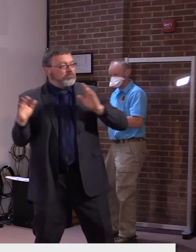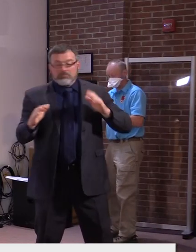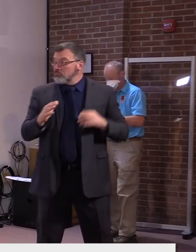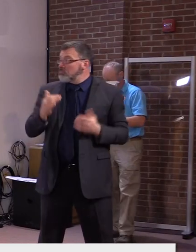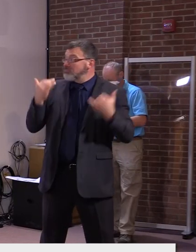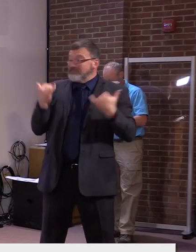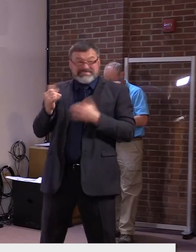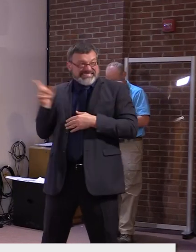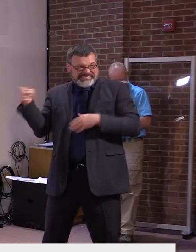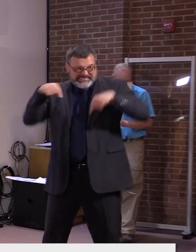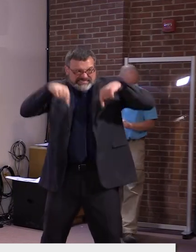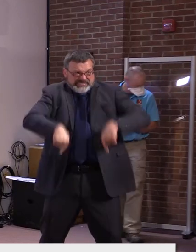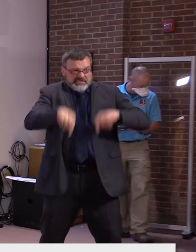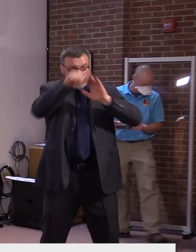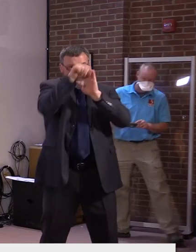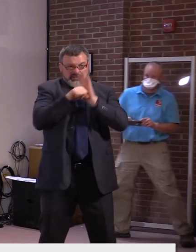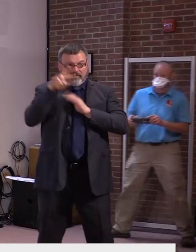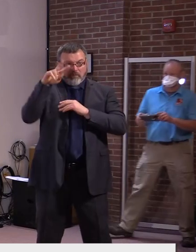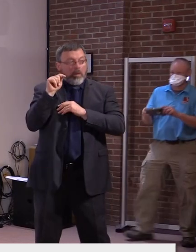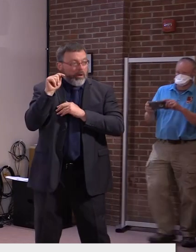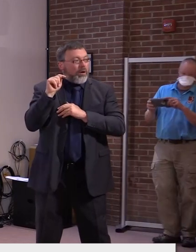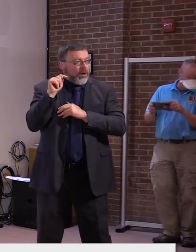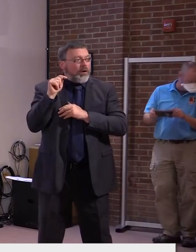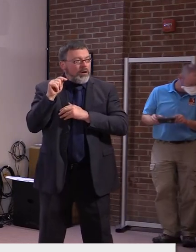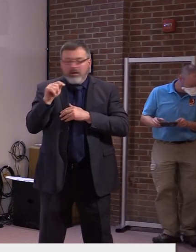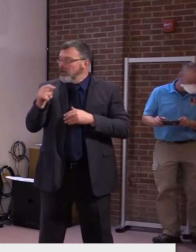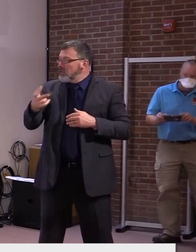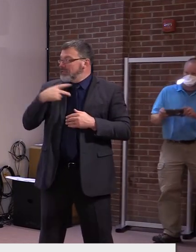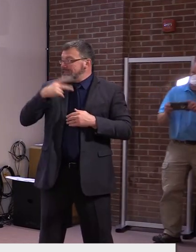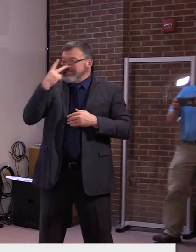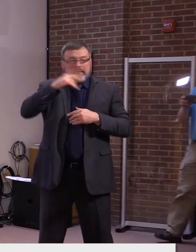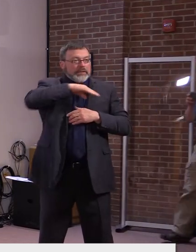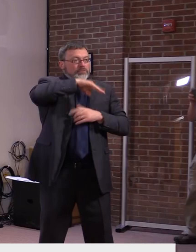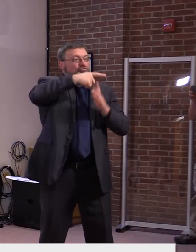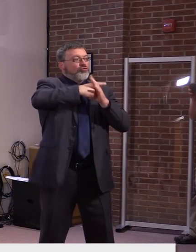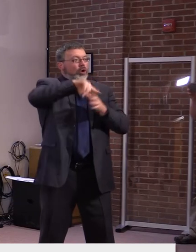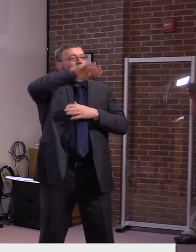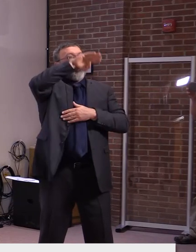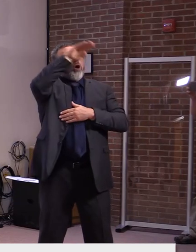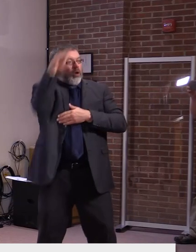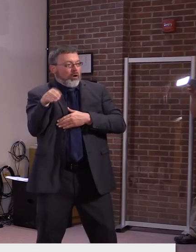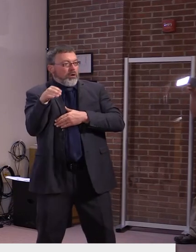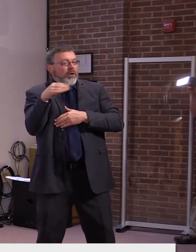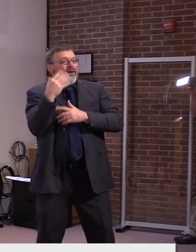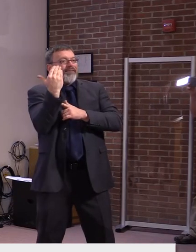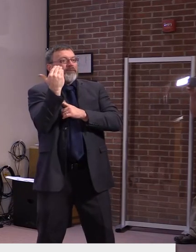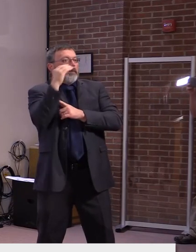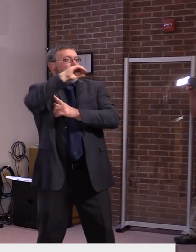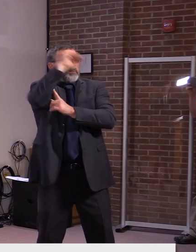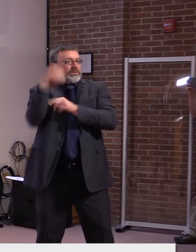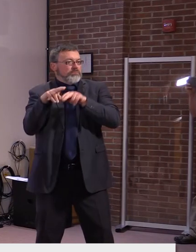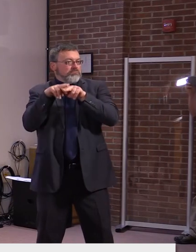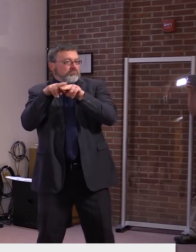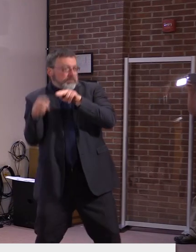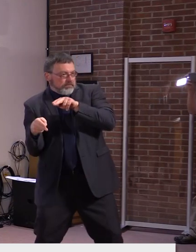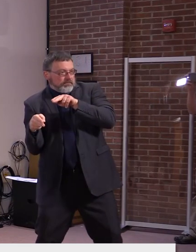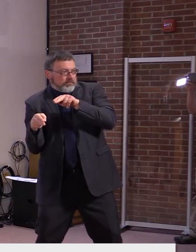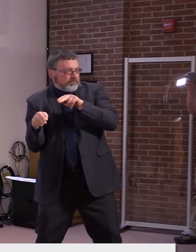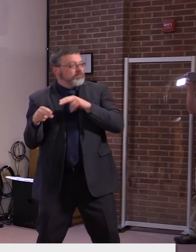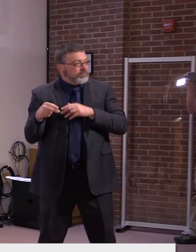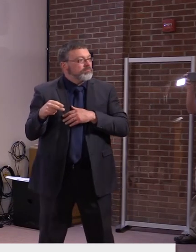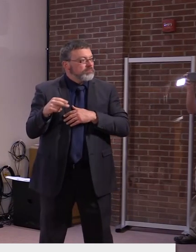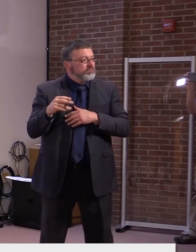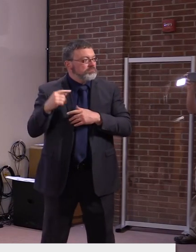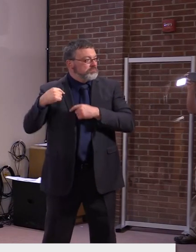seen improvement in its case count, down 15% over the last 7 days, down 7% over the last 14